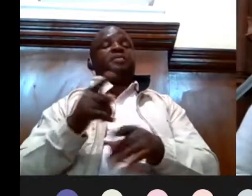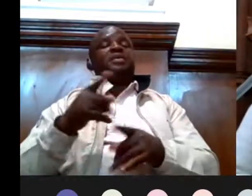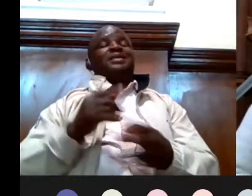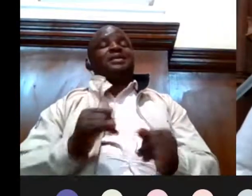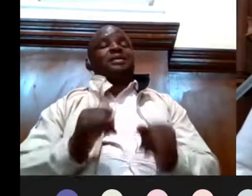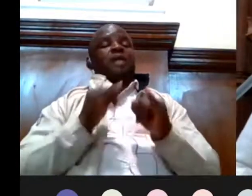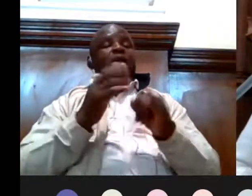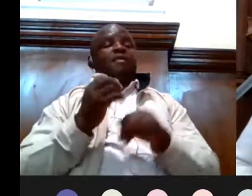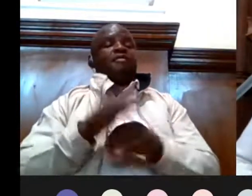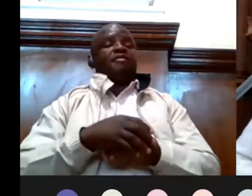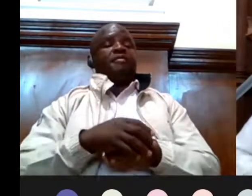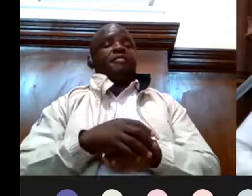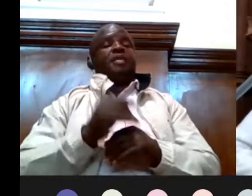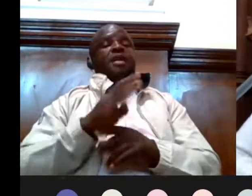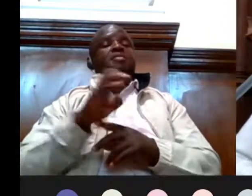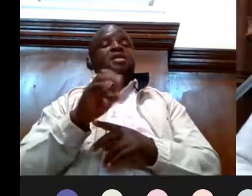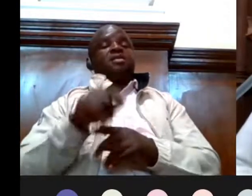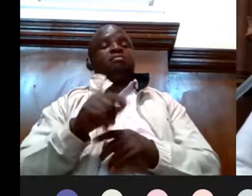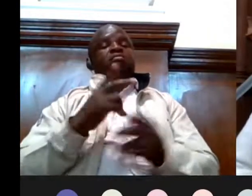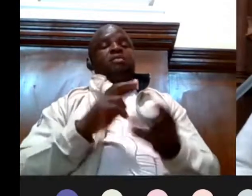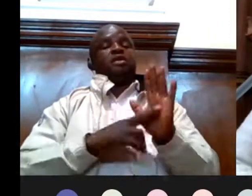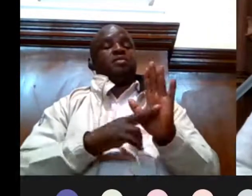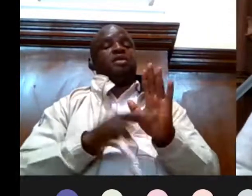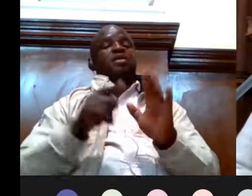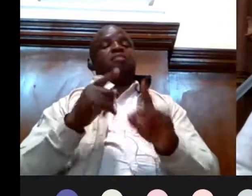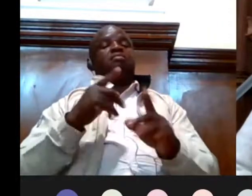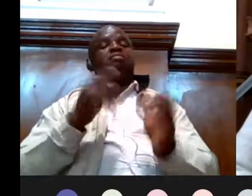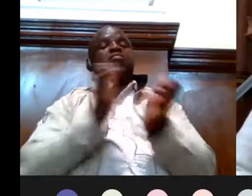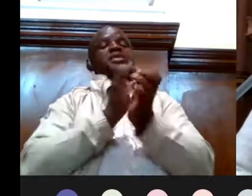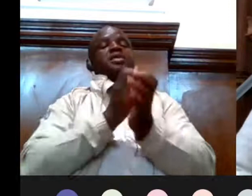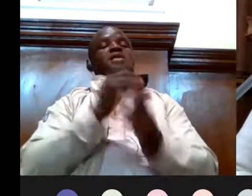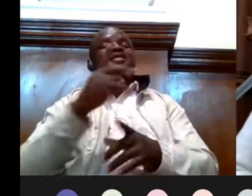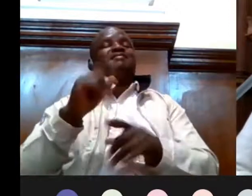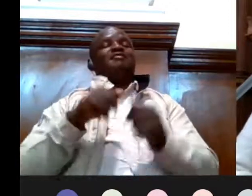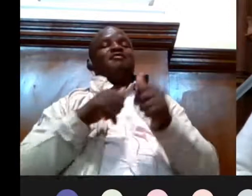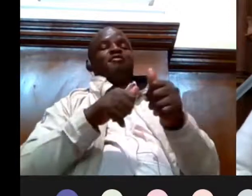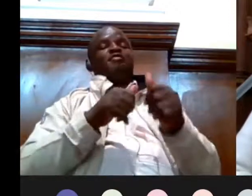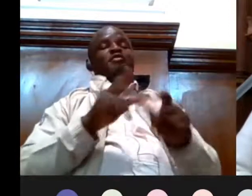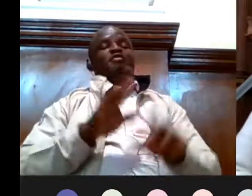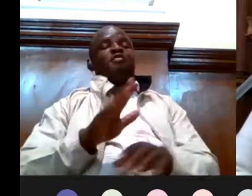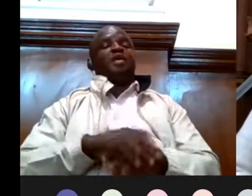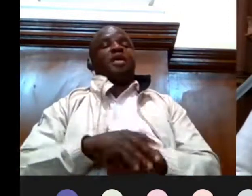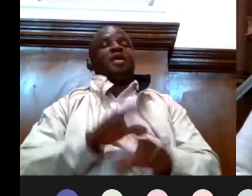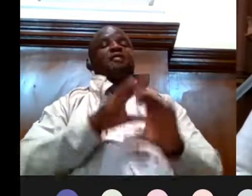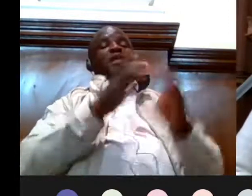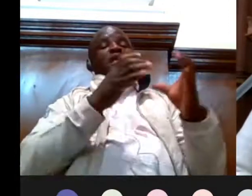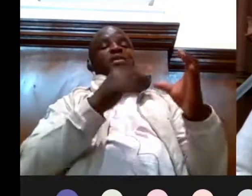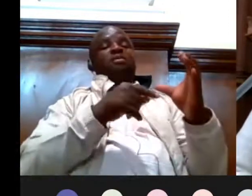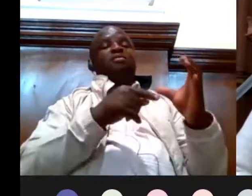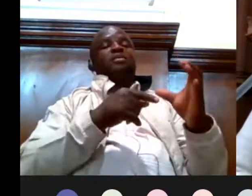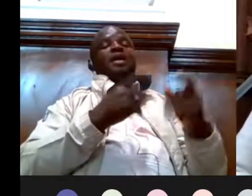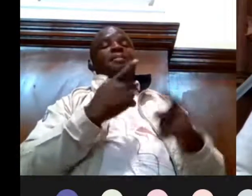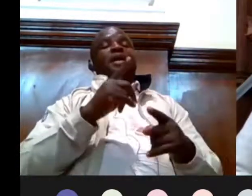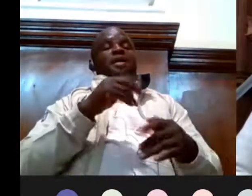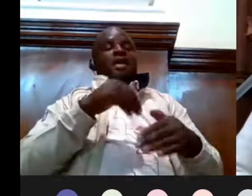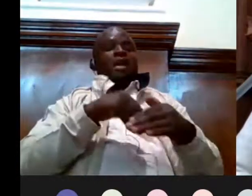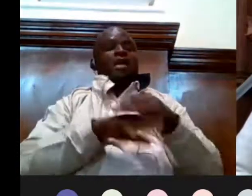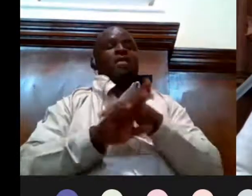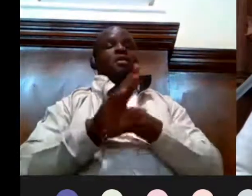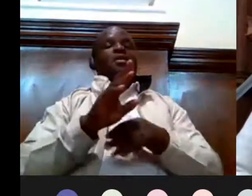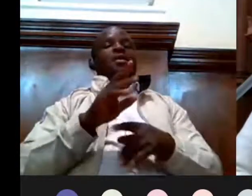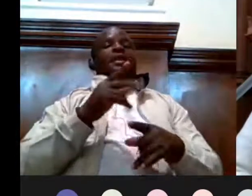this case, the MEC presided over an illegal meeting where the council, while under joint national and